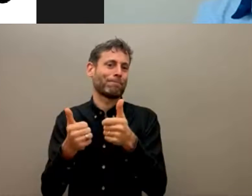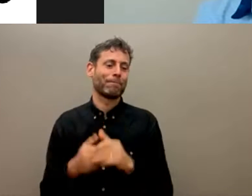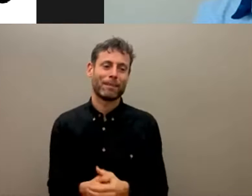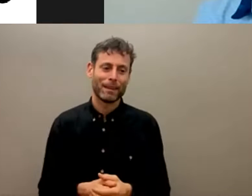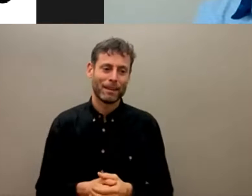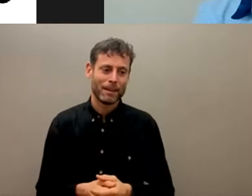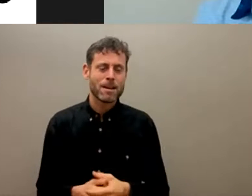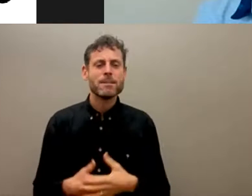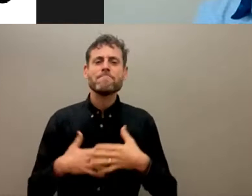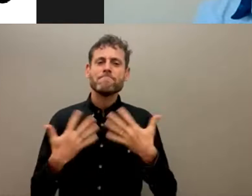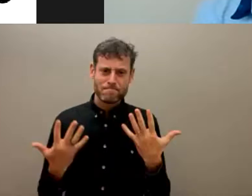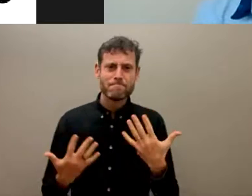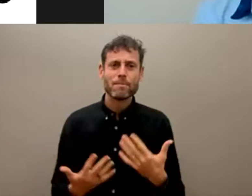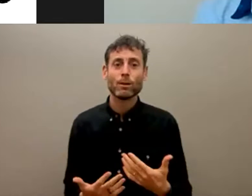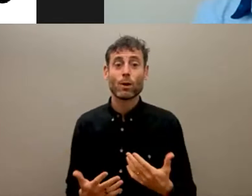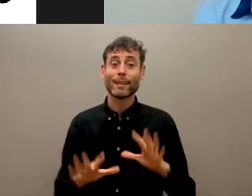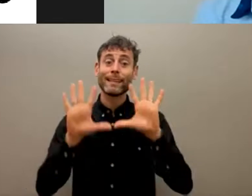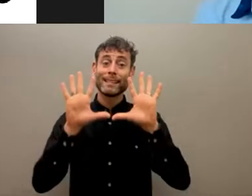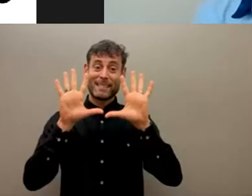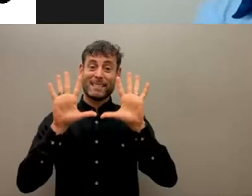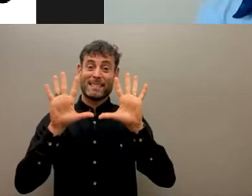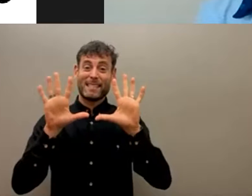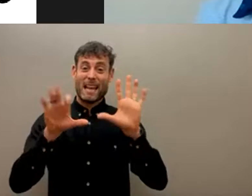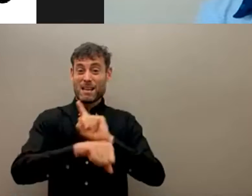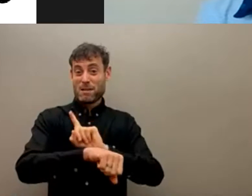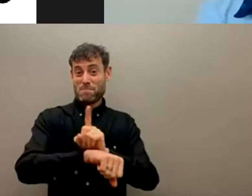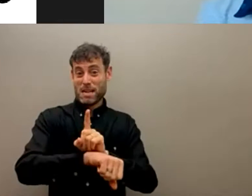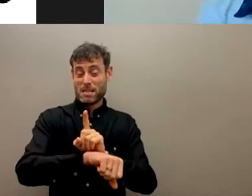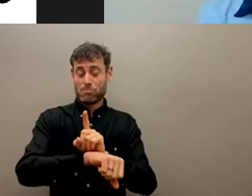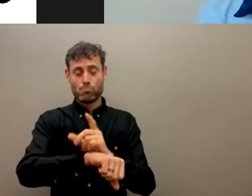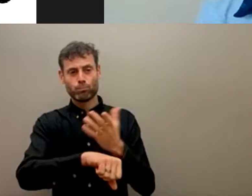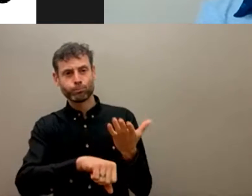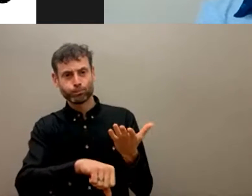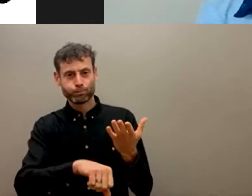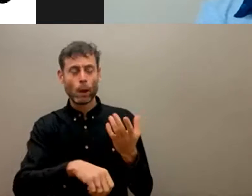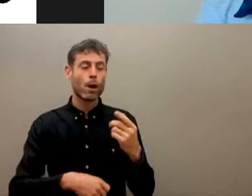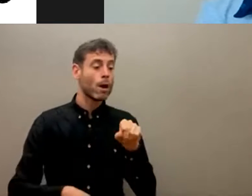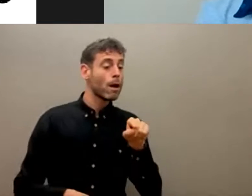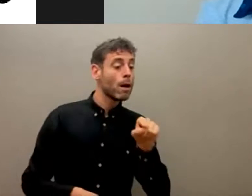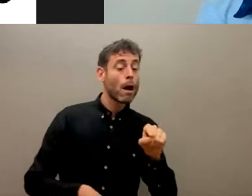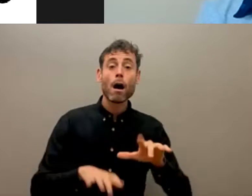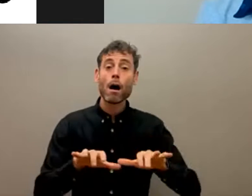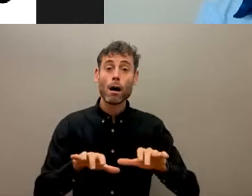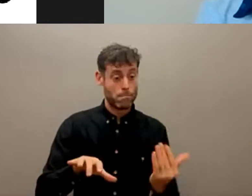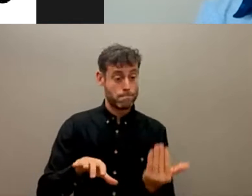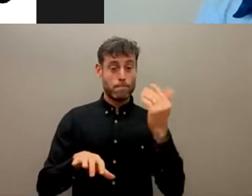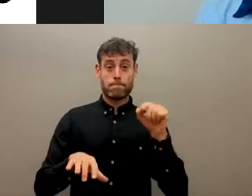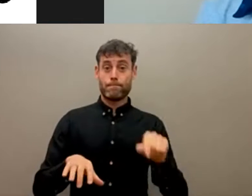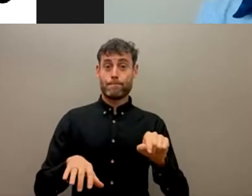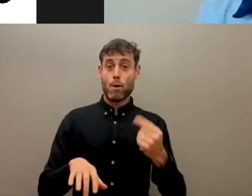So yeah, we have 10 minutes remaining, and we have one question that's already been posted in to the